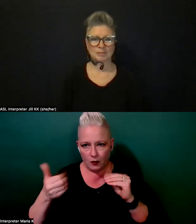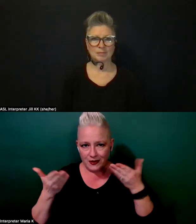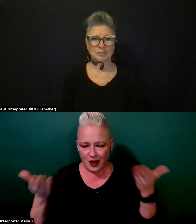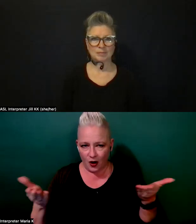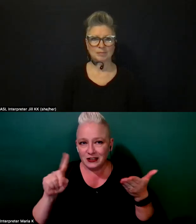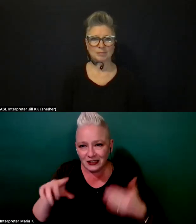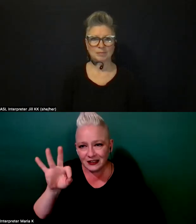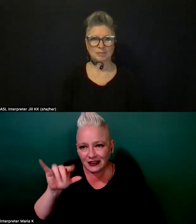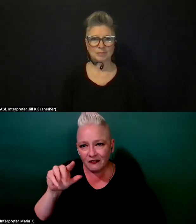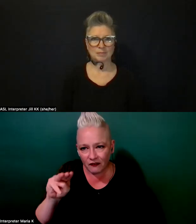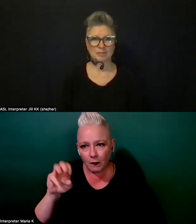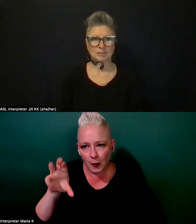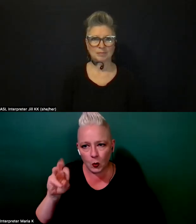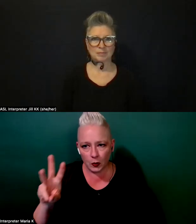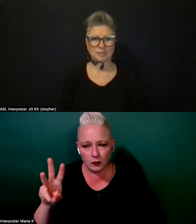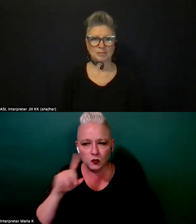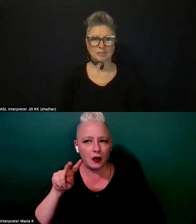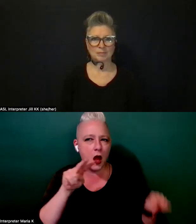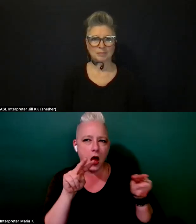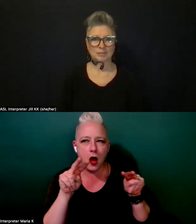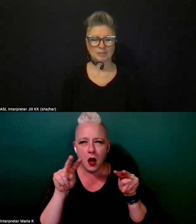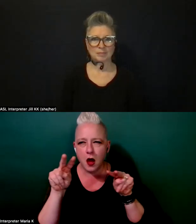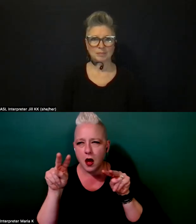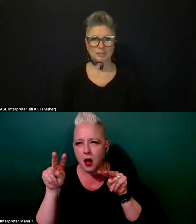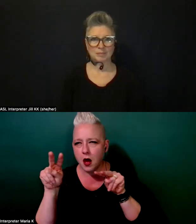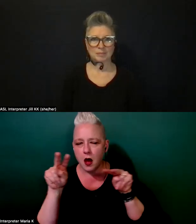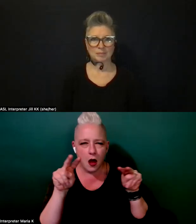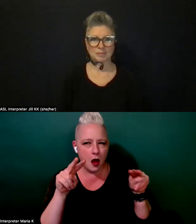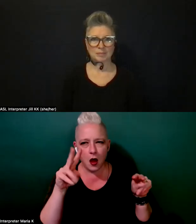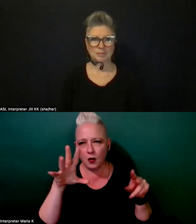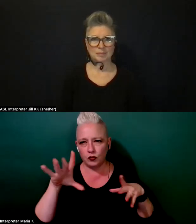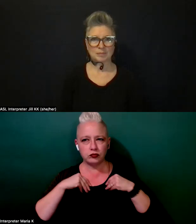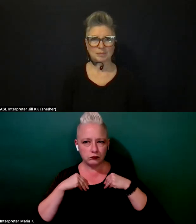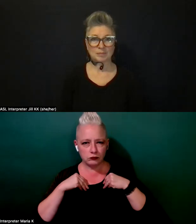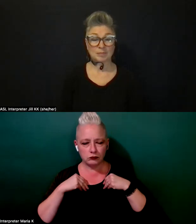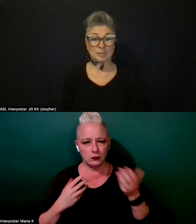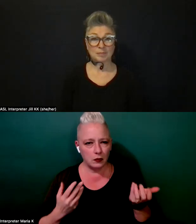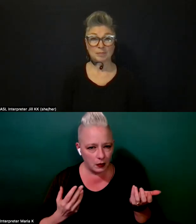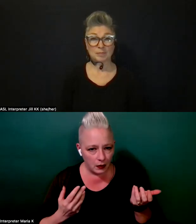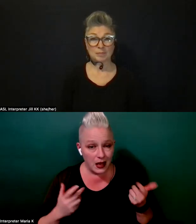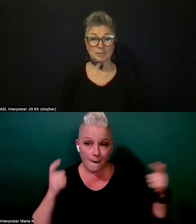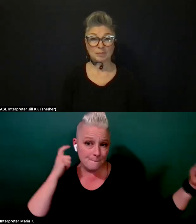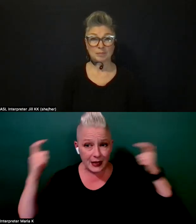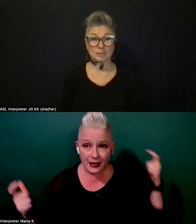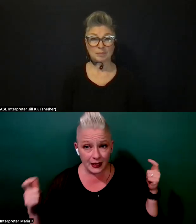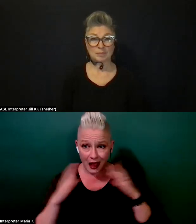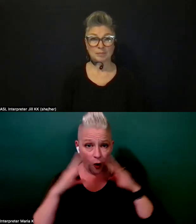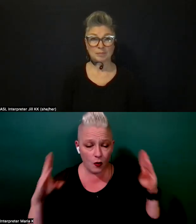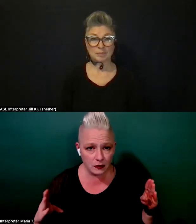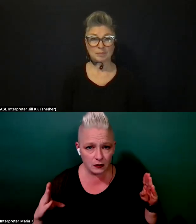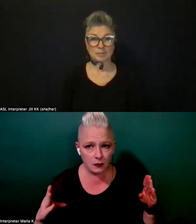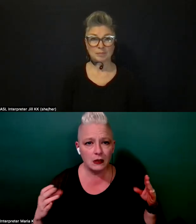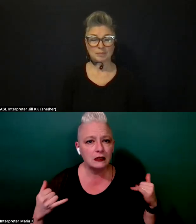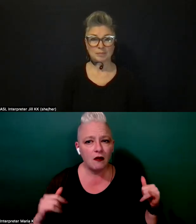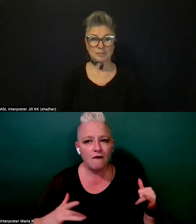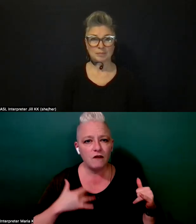film crew, to really like take it in. And even though it's such a big house, you still like feel like you can just like crawl up on the